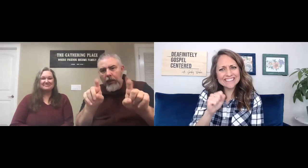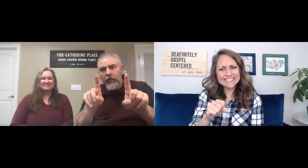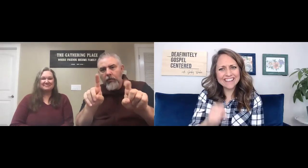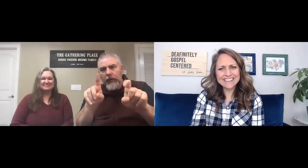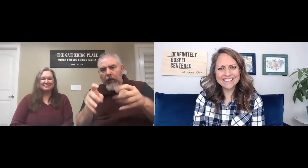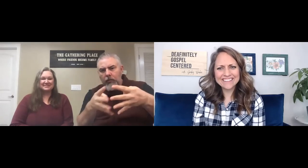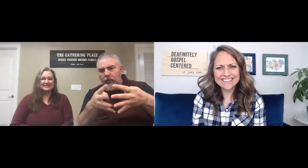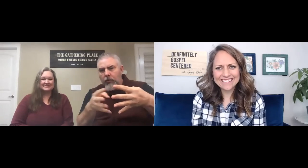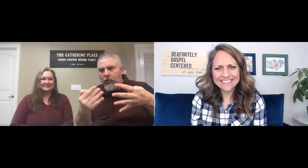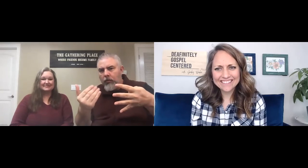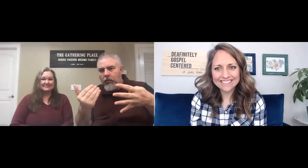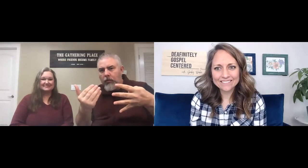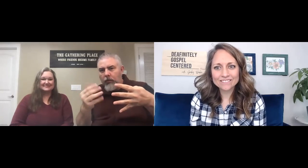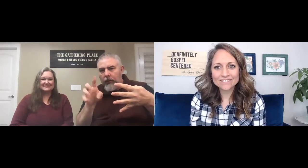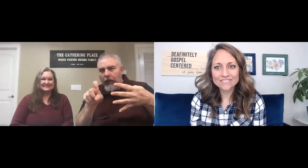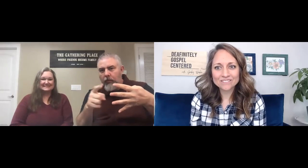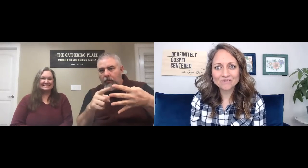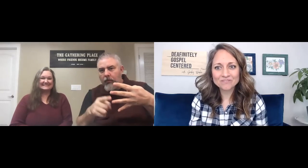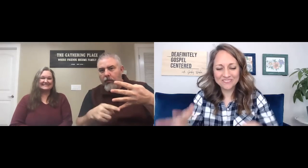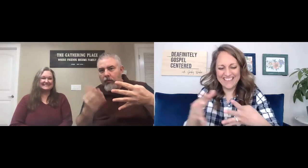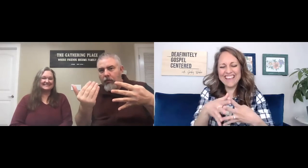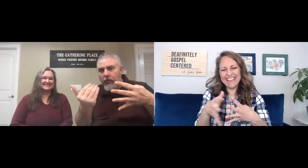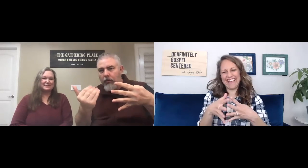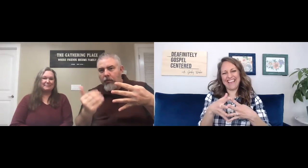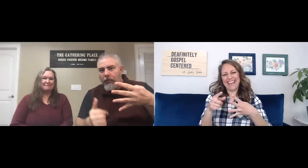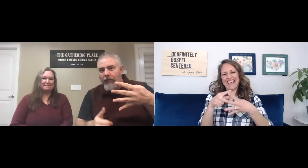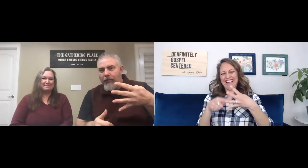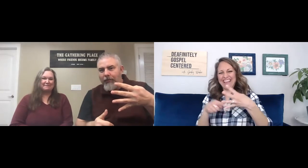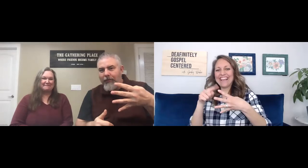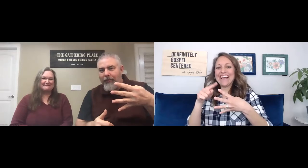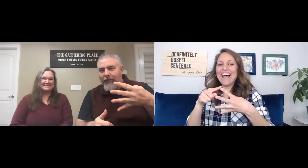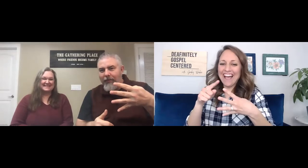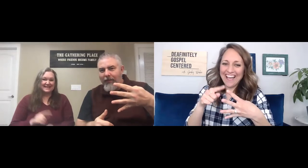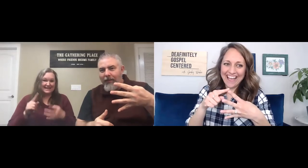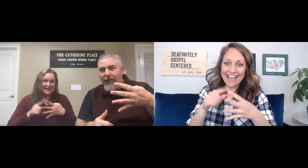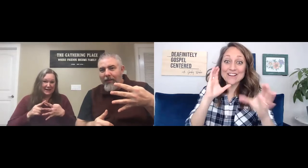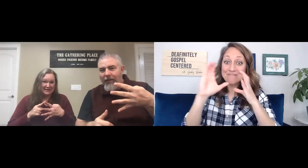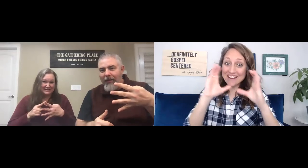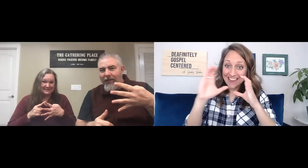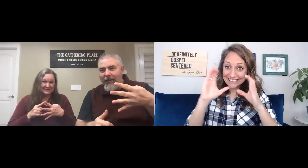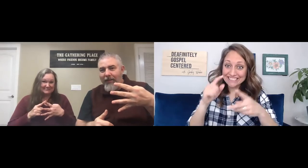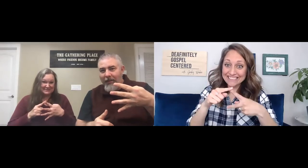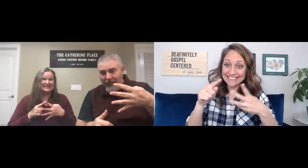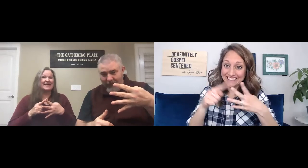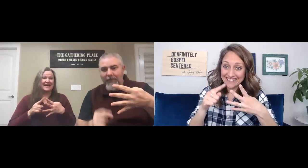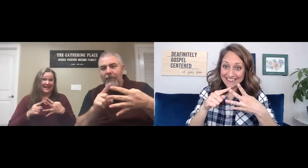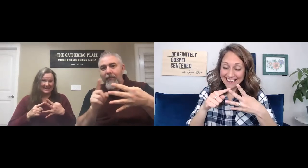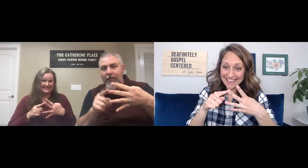Yeah. No, I'm going to test you. What's the 4 C's? Right. Okay. So the first one is communication.